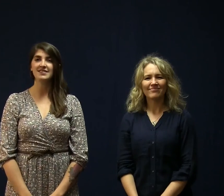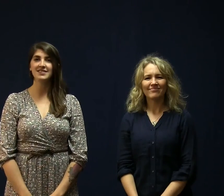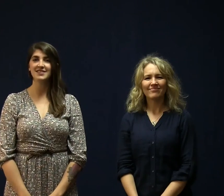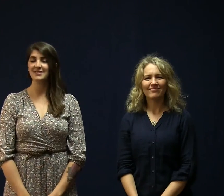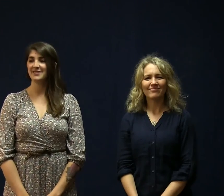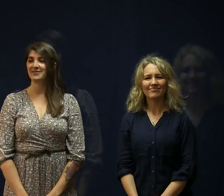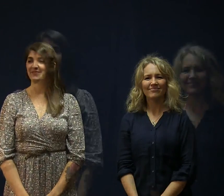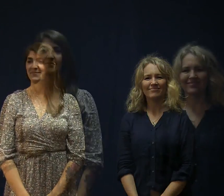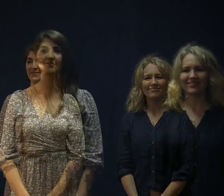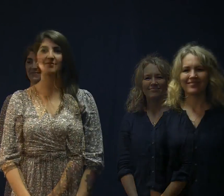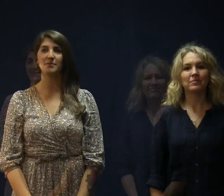experiences.